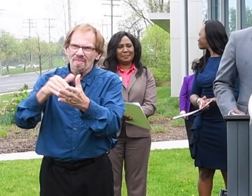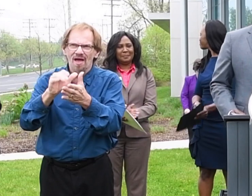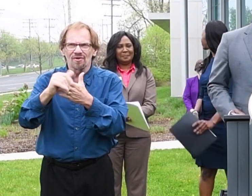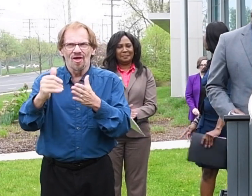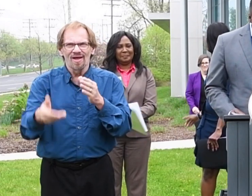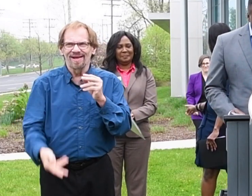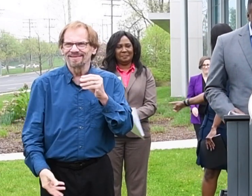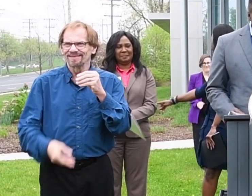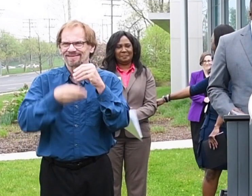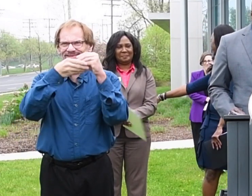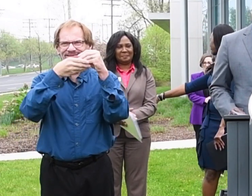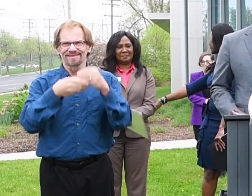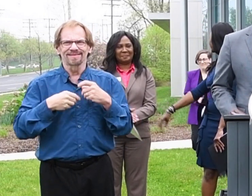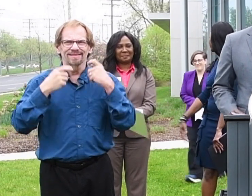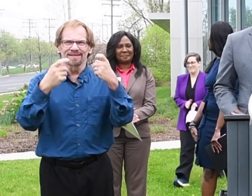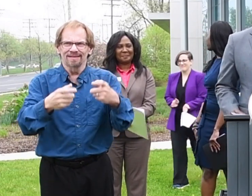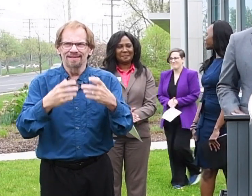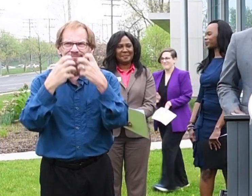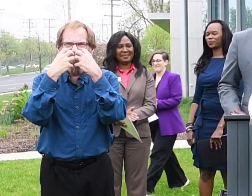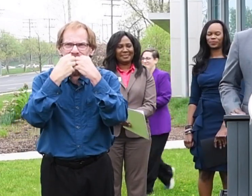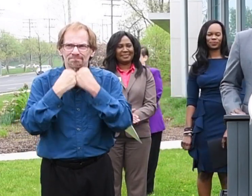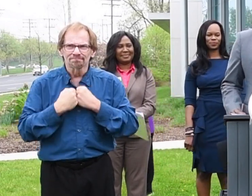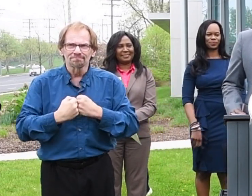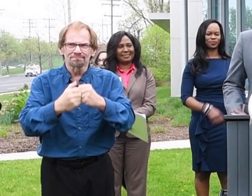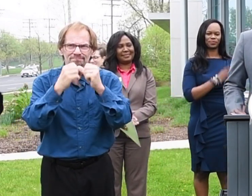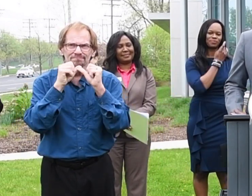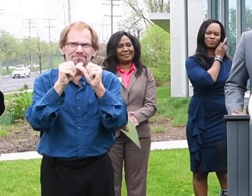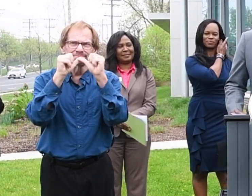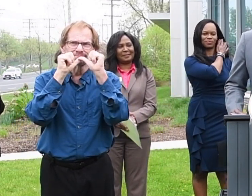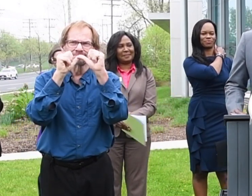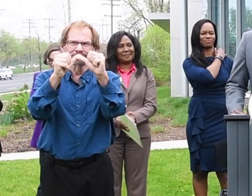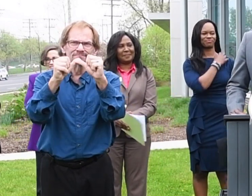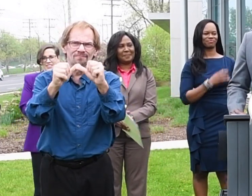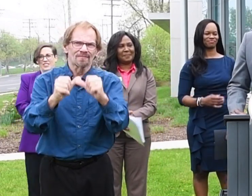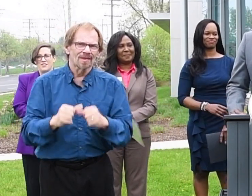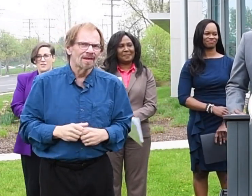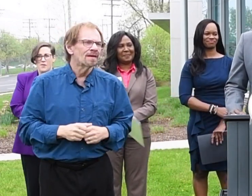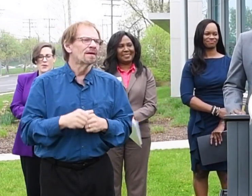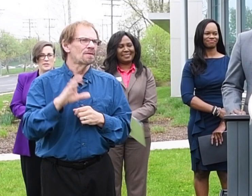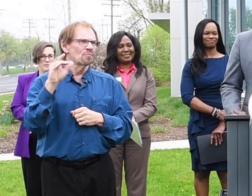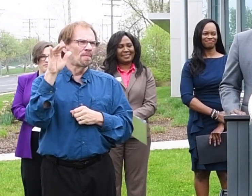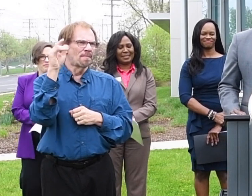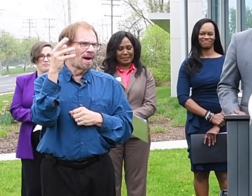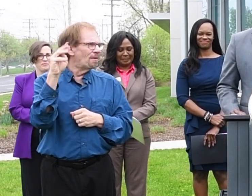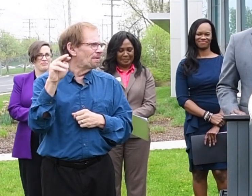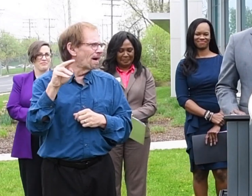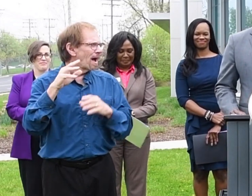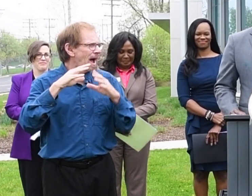$100,000 dedicated to the preservation and restoration of the Brumbaugh House.